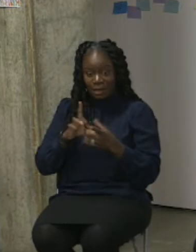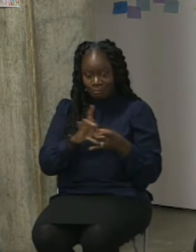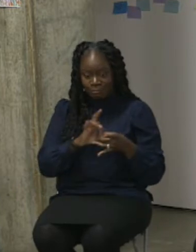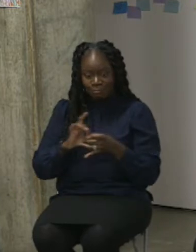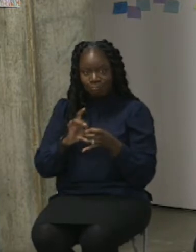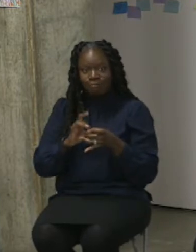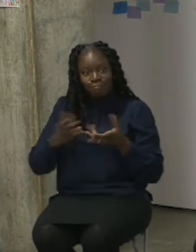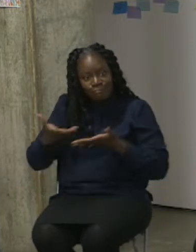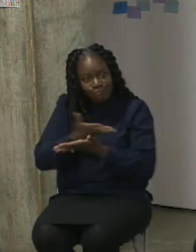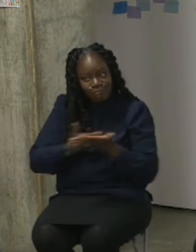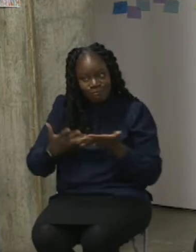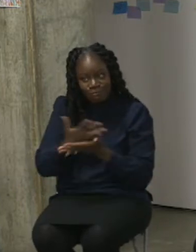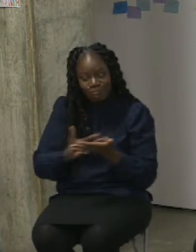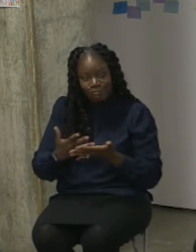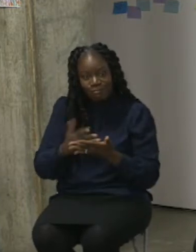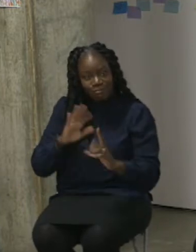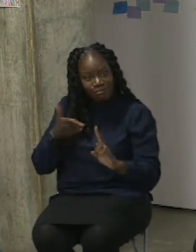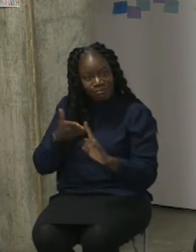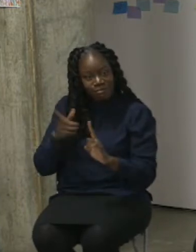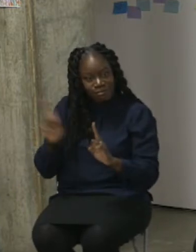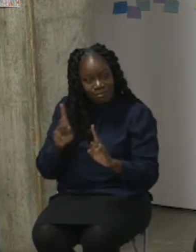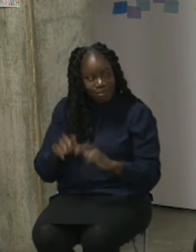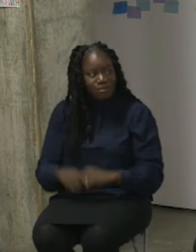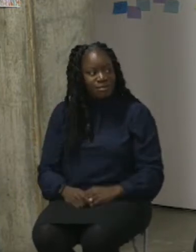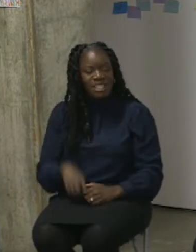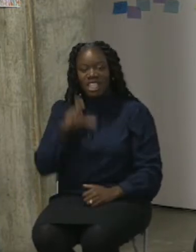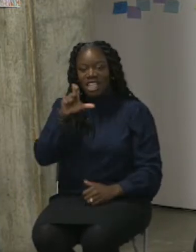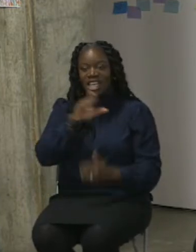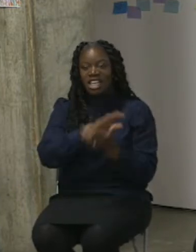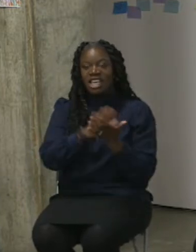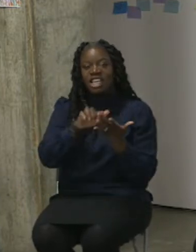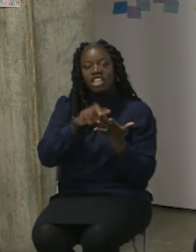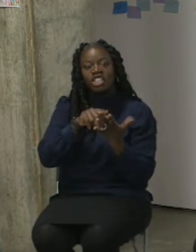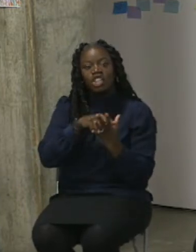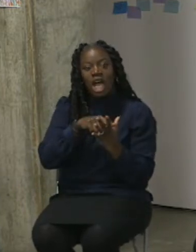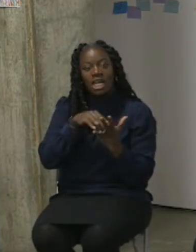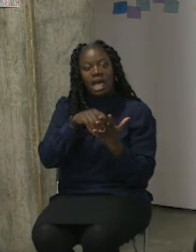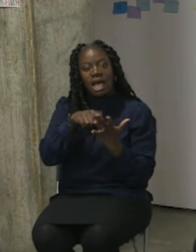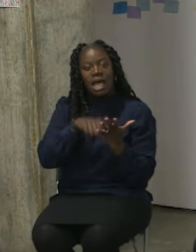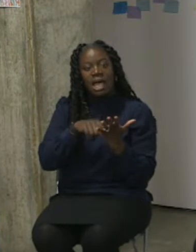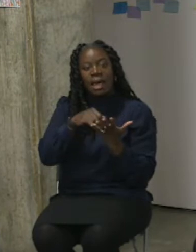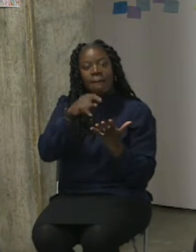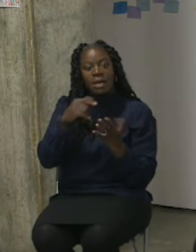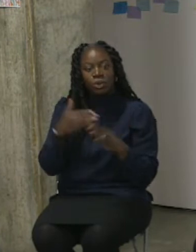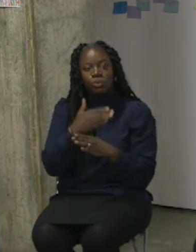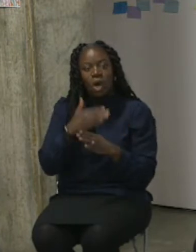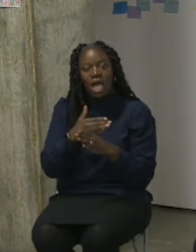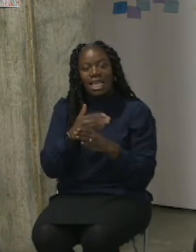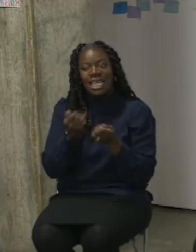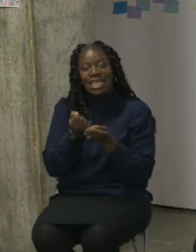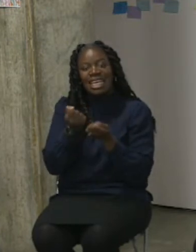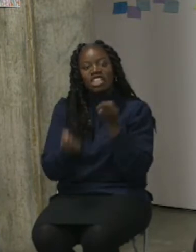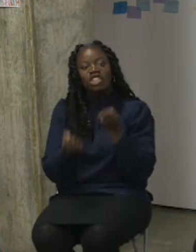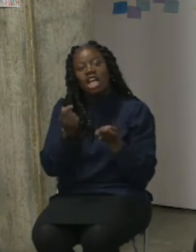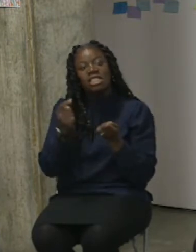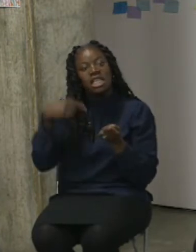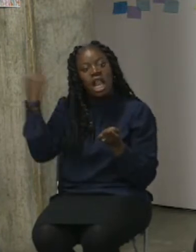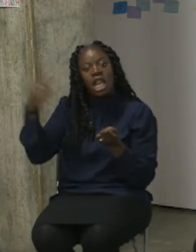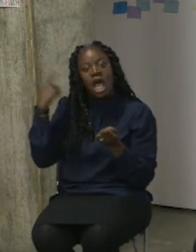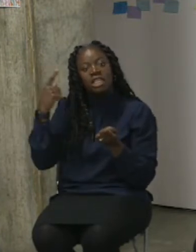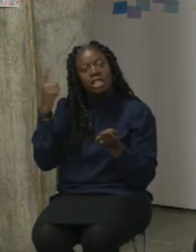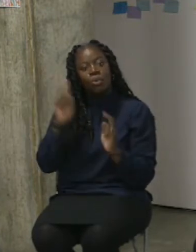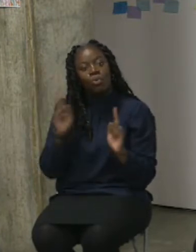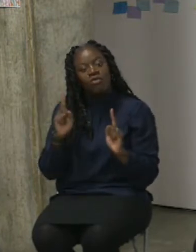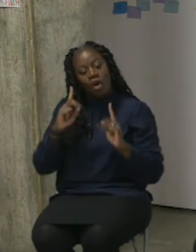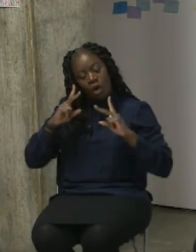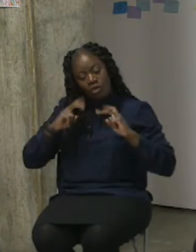have this conversation. So I'm China Mills and I work at Healing Justice London doing